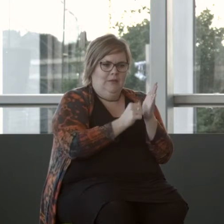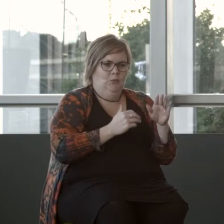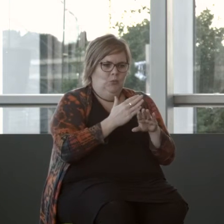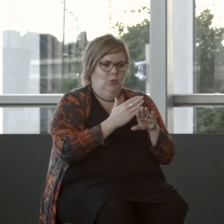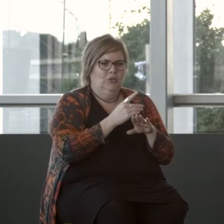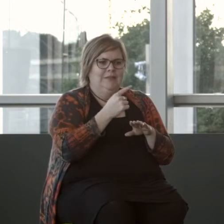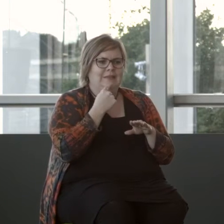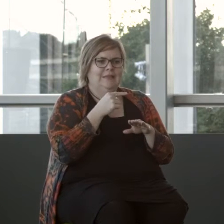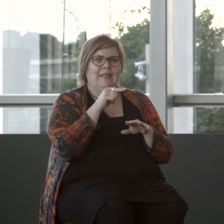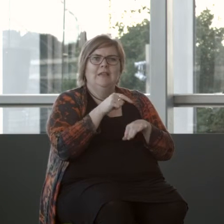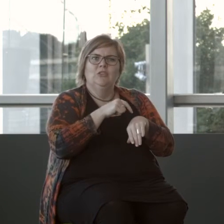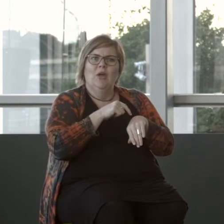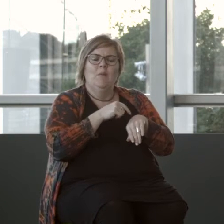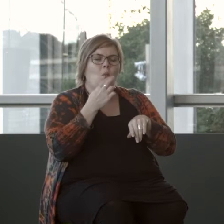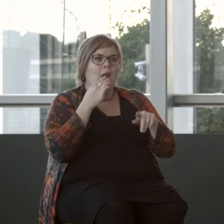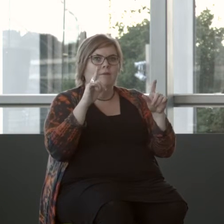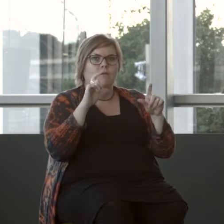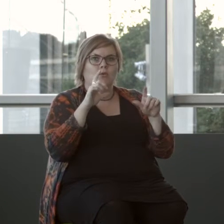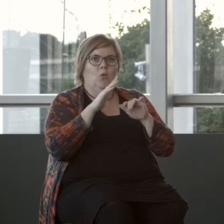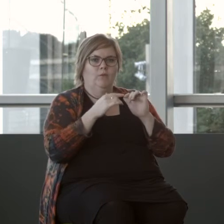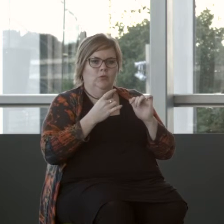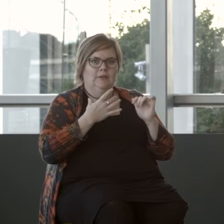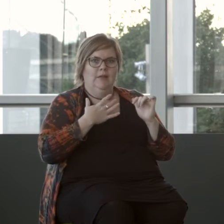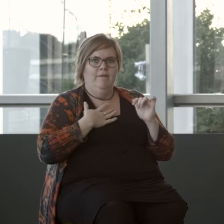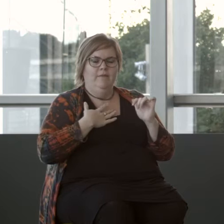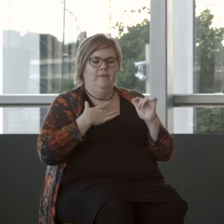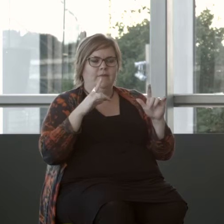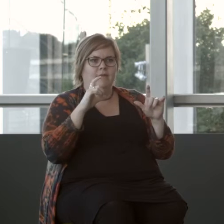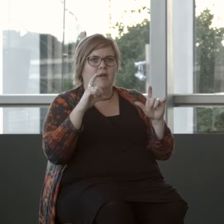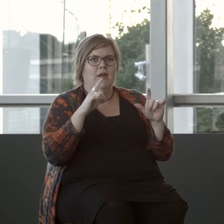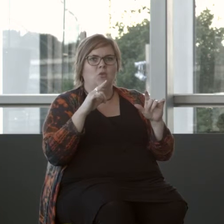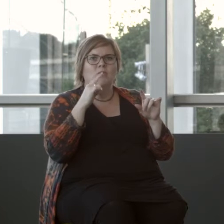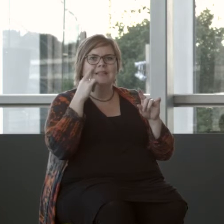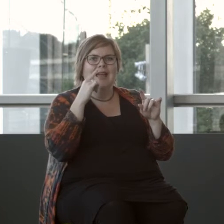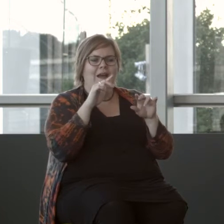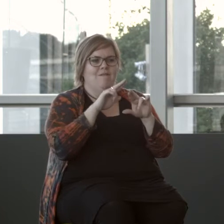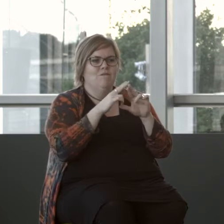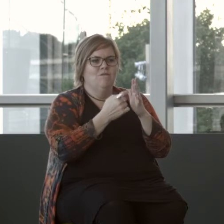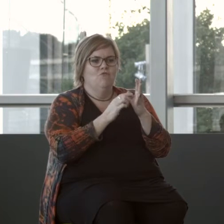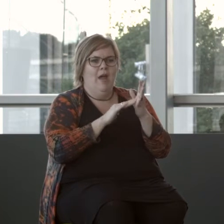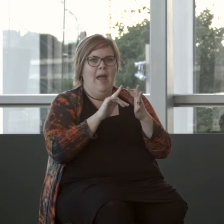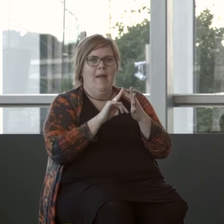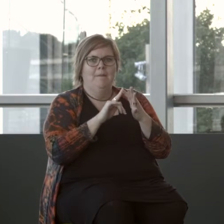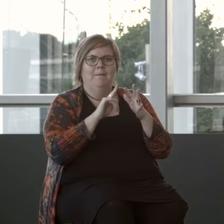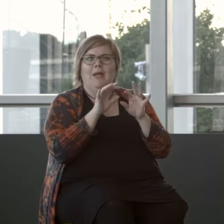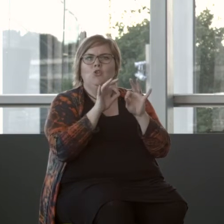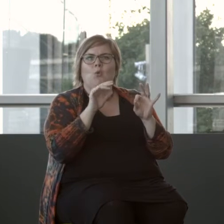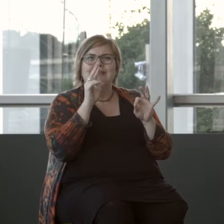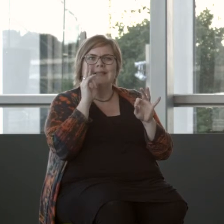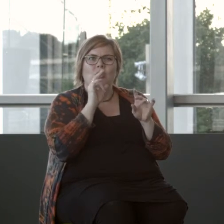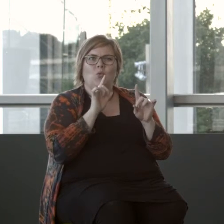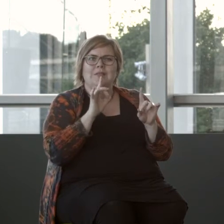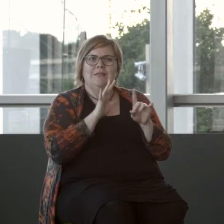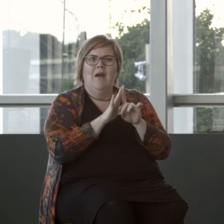there's a moment when you take a photograph of yourself where you see a frame and you don't see yourself in that frame. You've